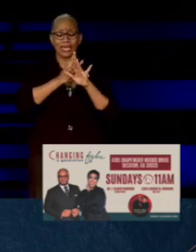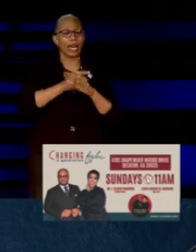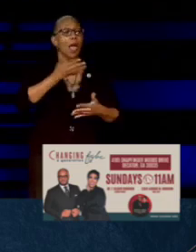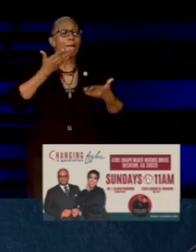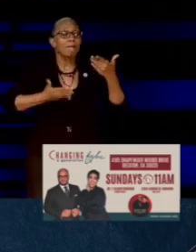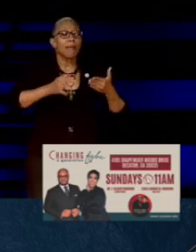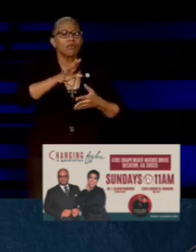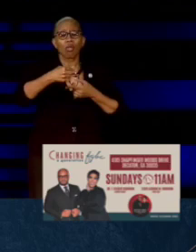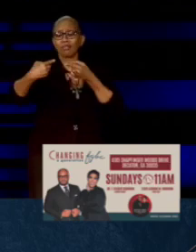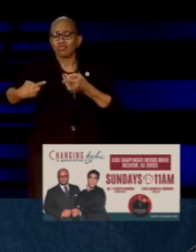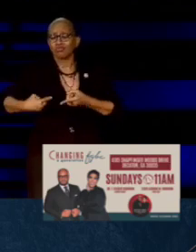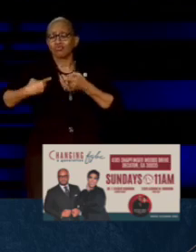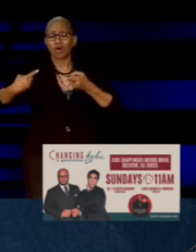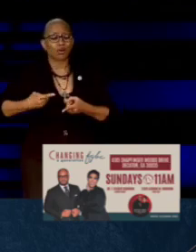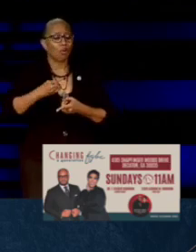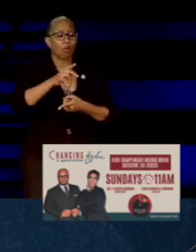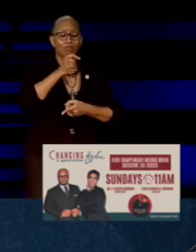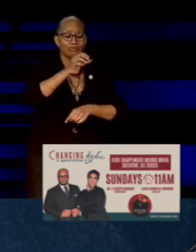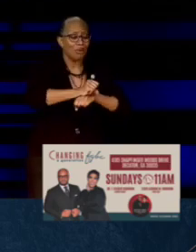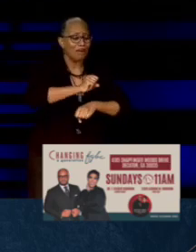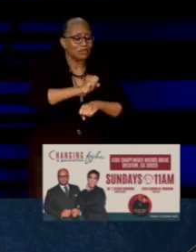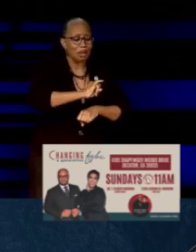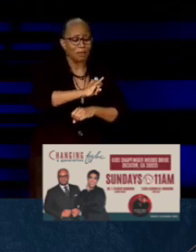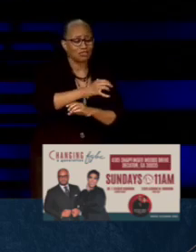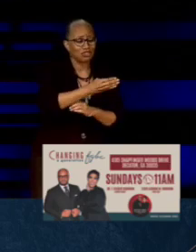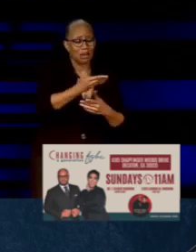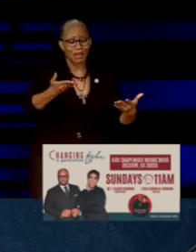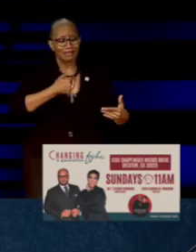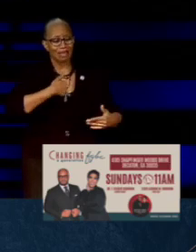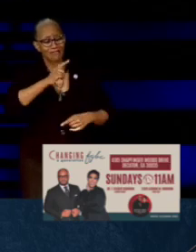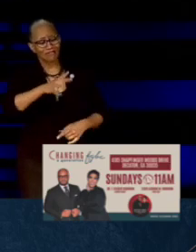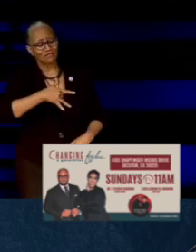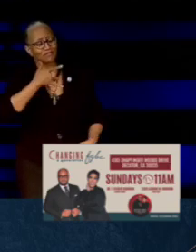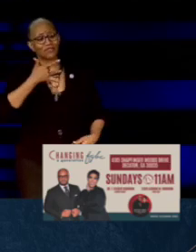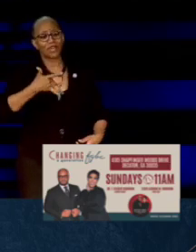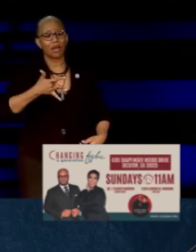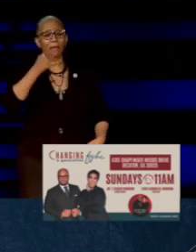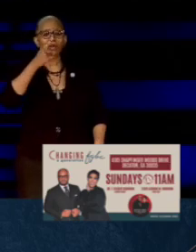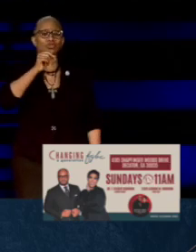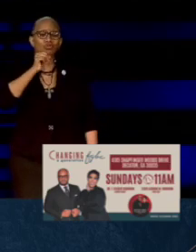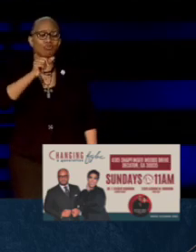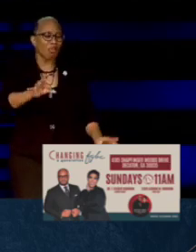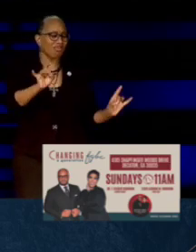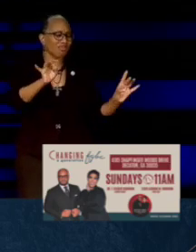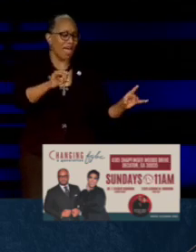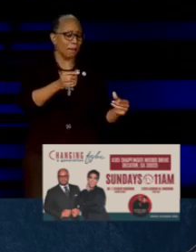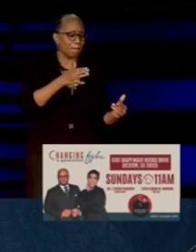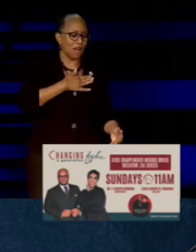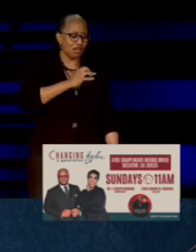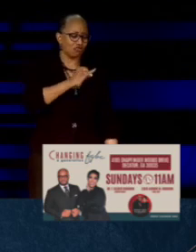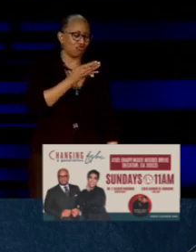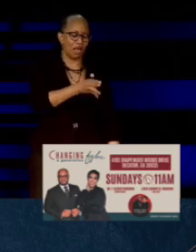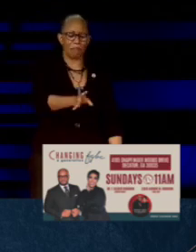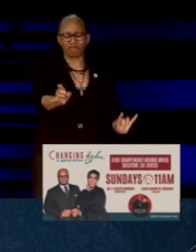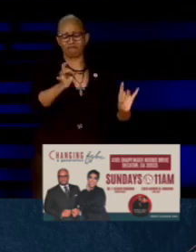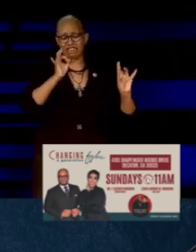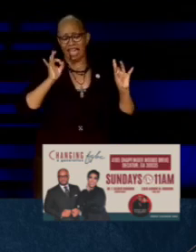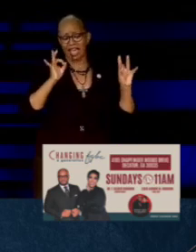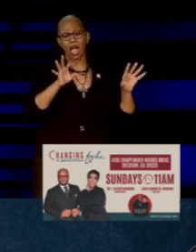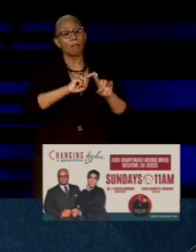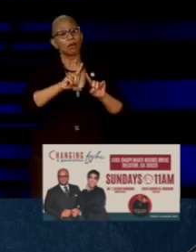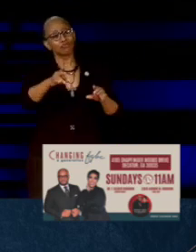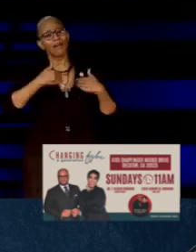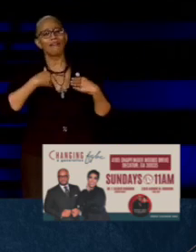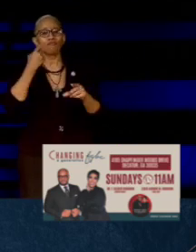You've been struggling with employment, yet feeling like you're unemployed because you don't like what you do. But when you get the